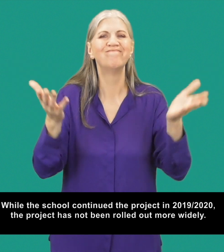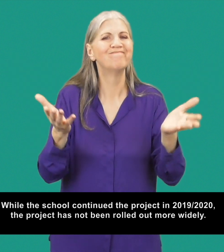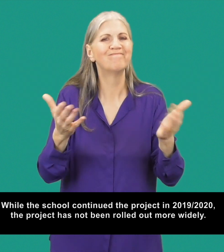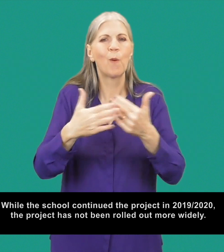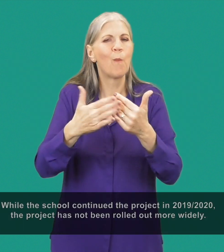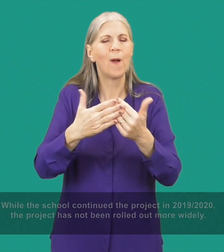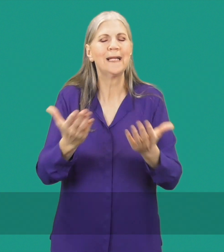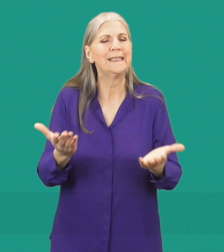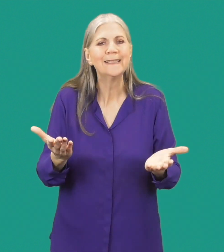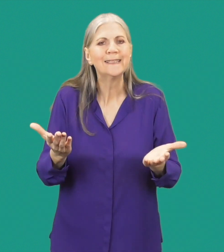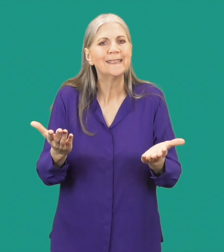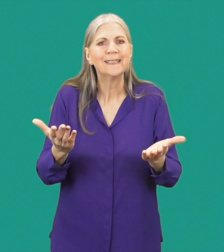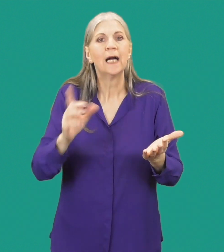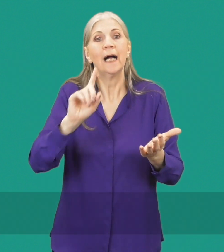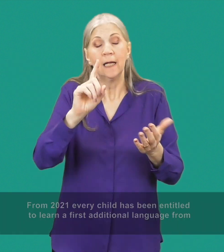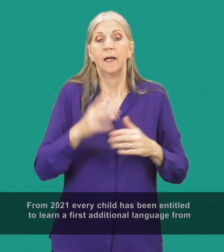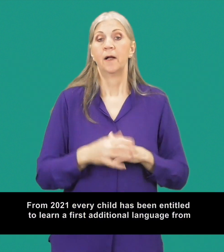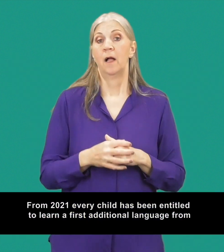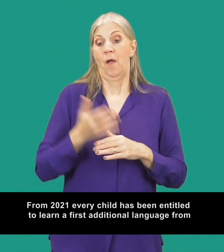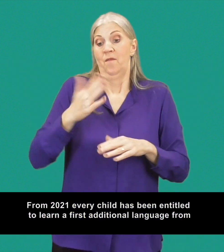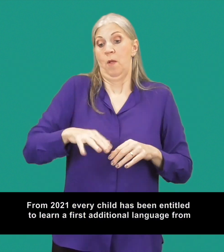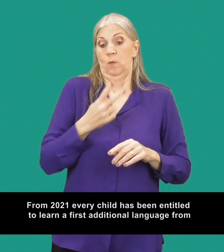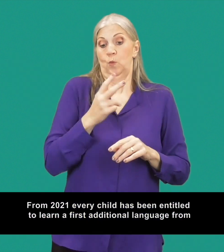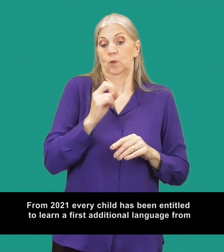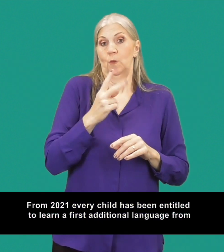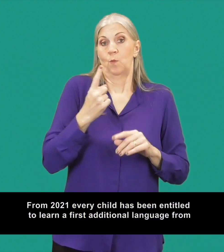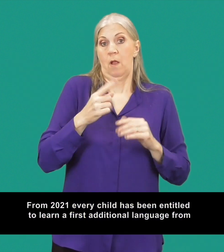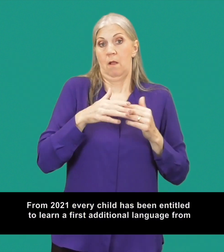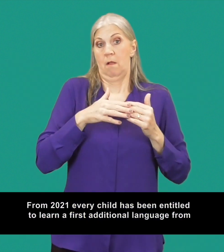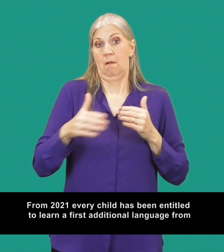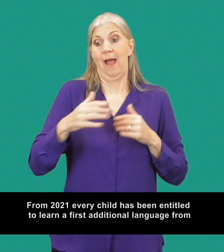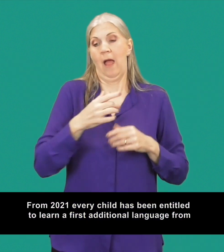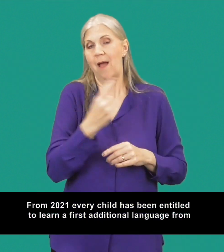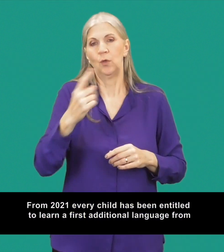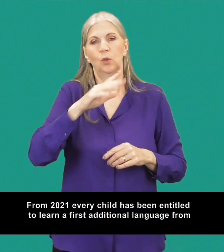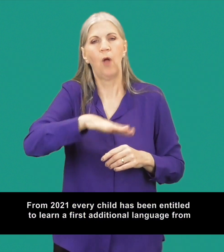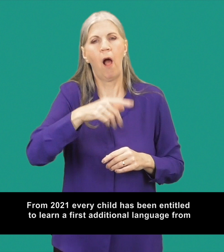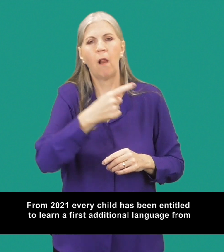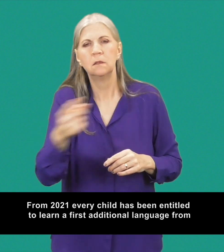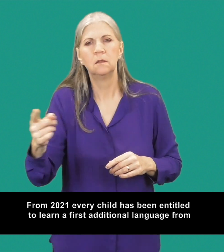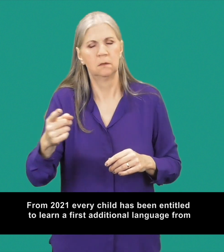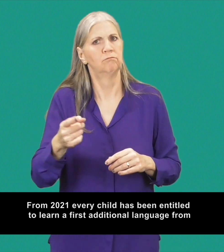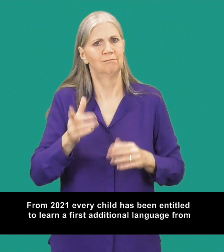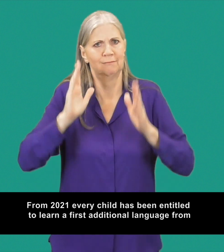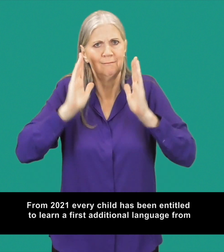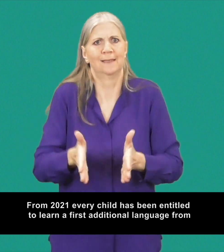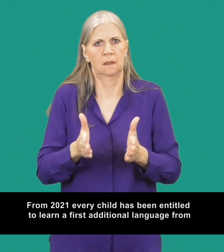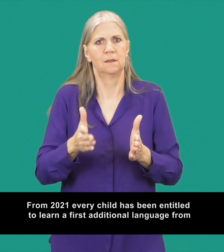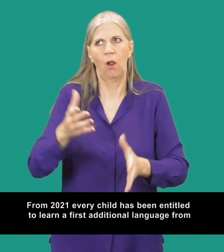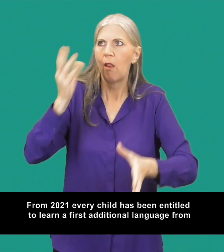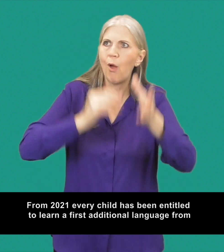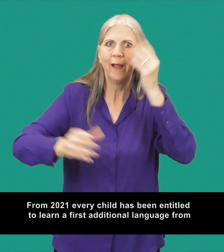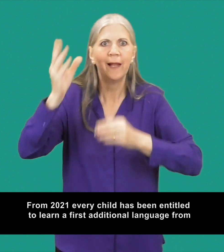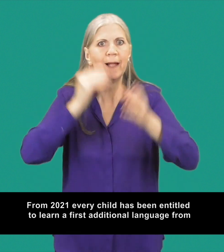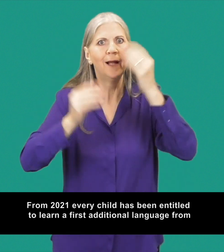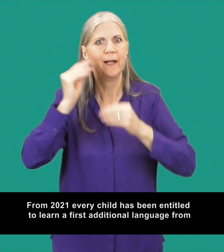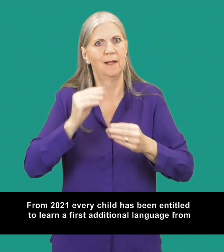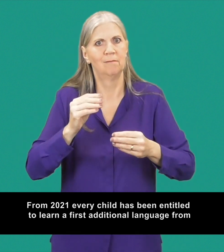From 2021, every child has been entitled to learn a first additional language from